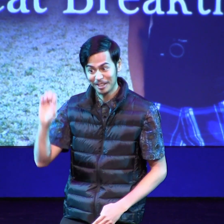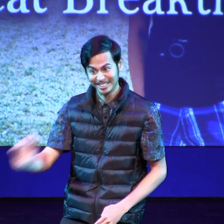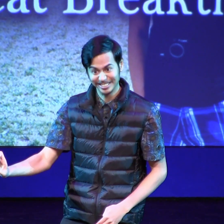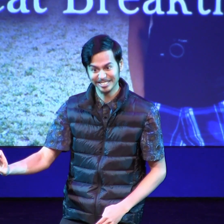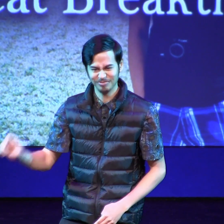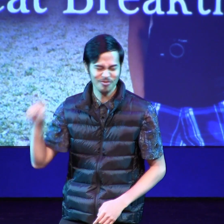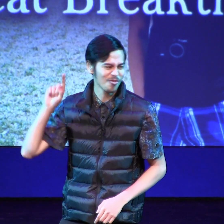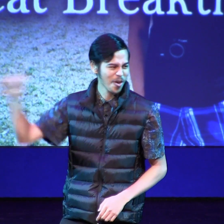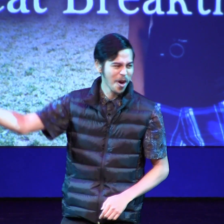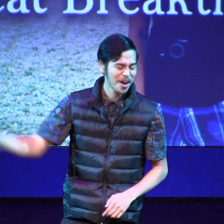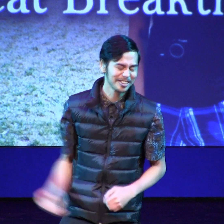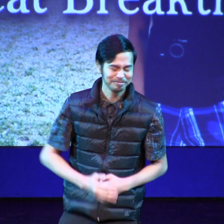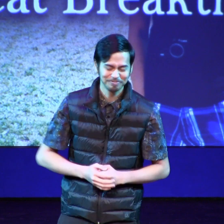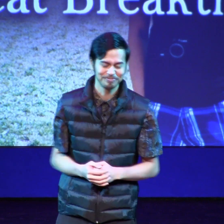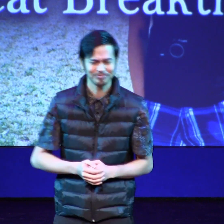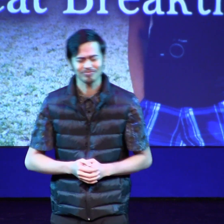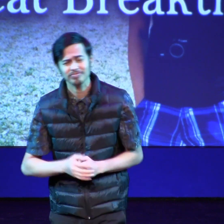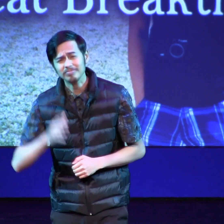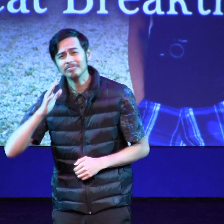That's over in Southeast Asia. It's quite far from here.